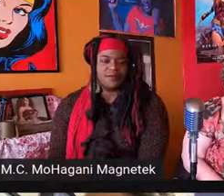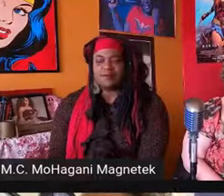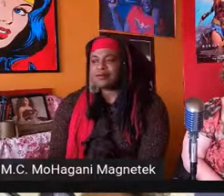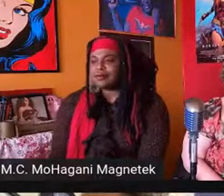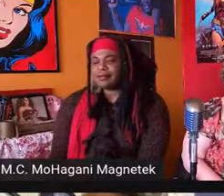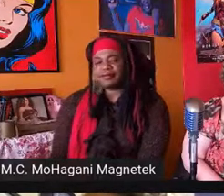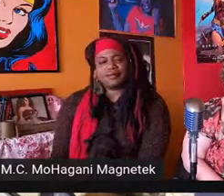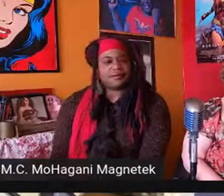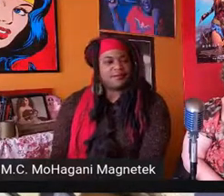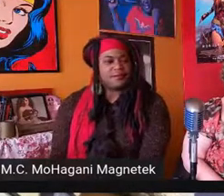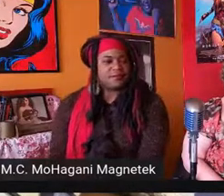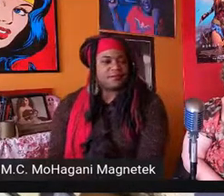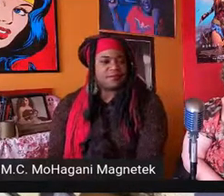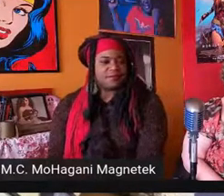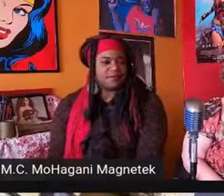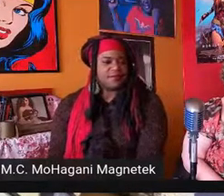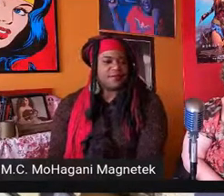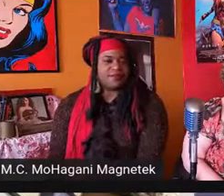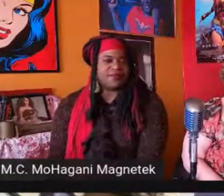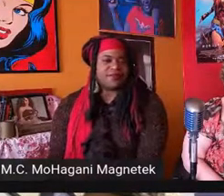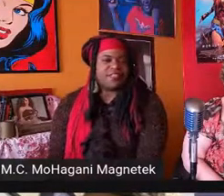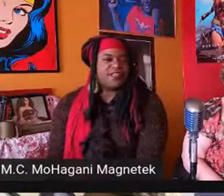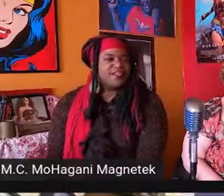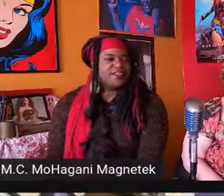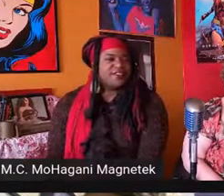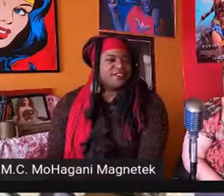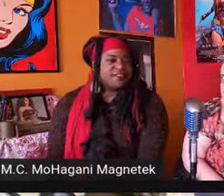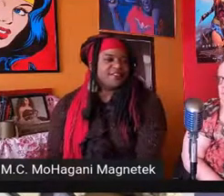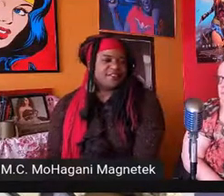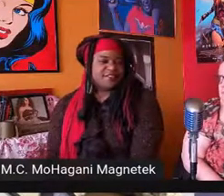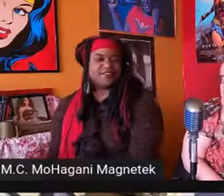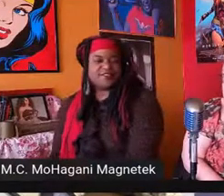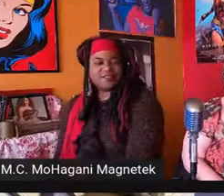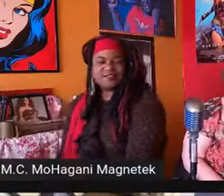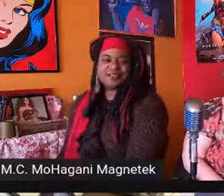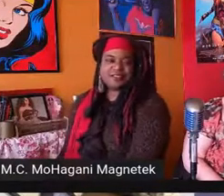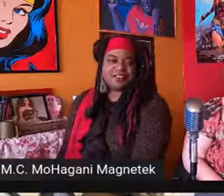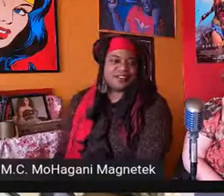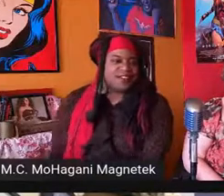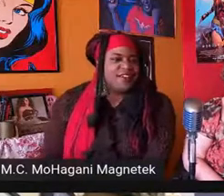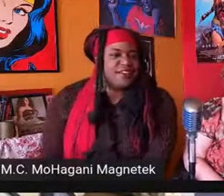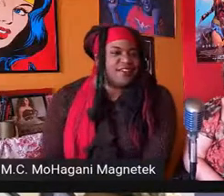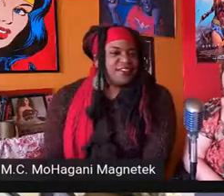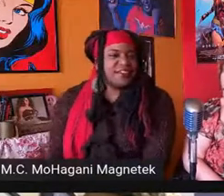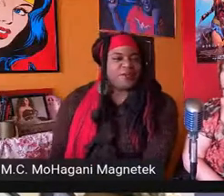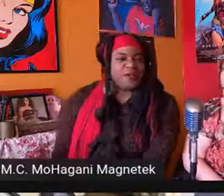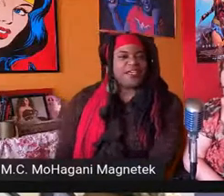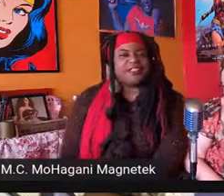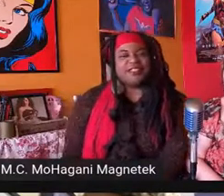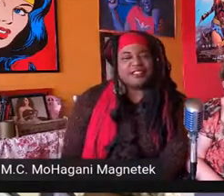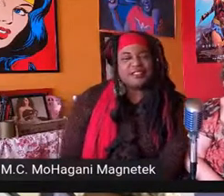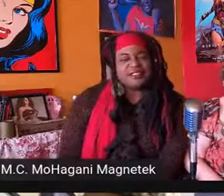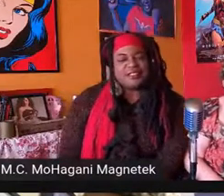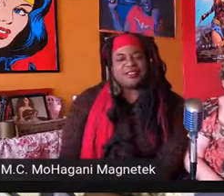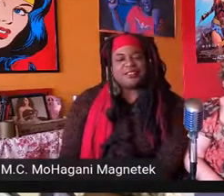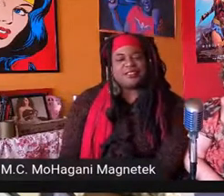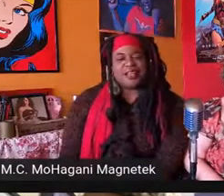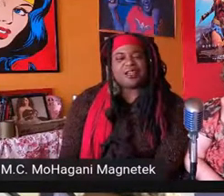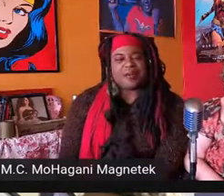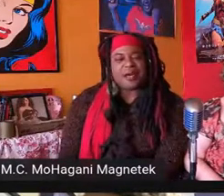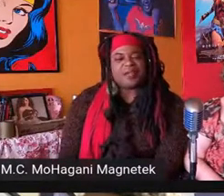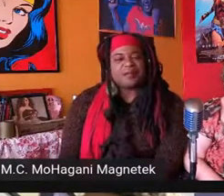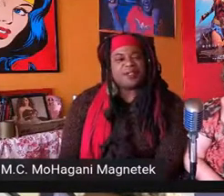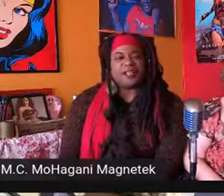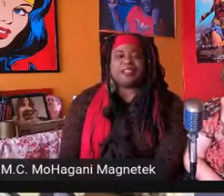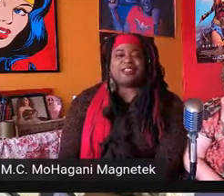and finding ways to make it happen is, you know, I applaud you all for it. You know what, in addition to